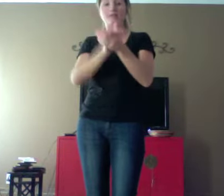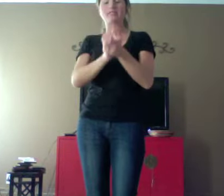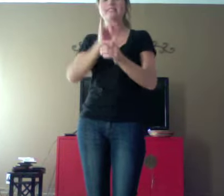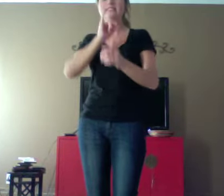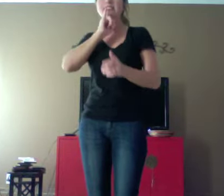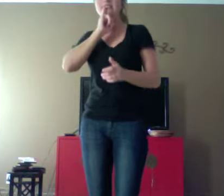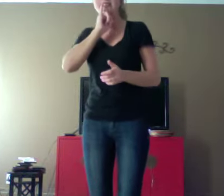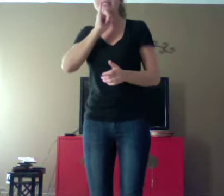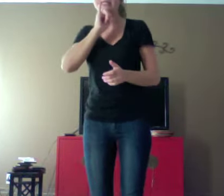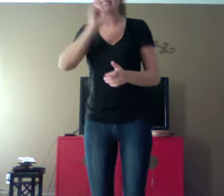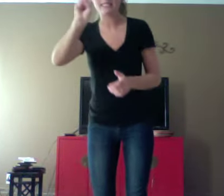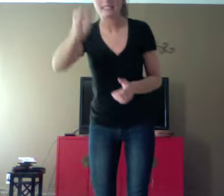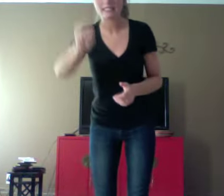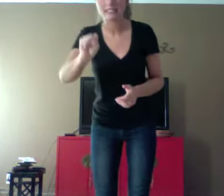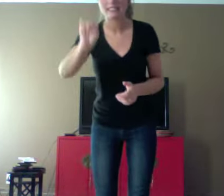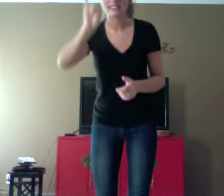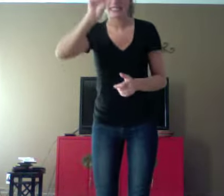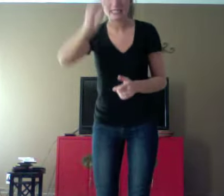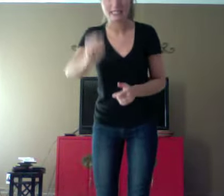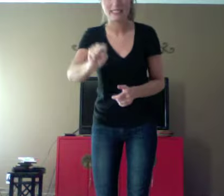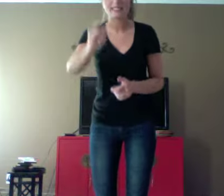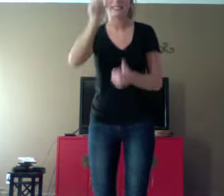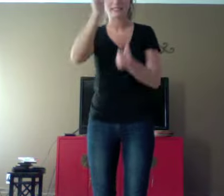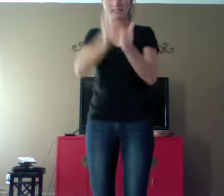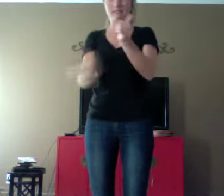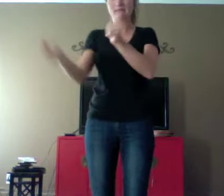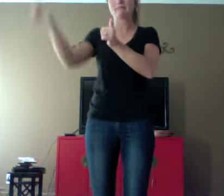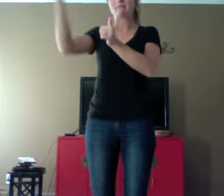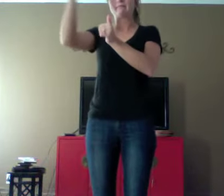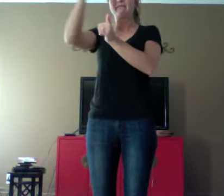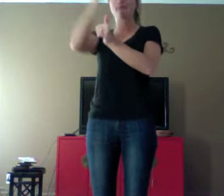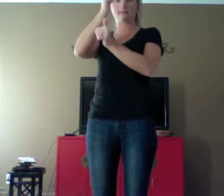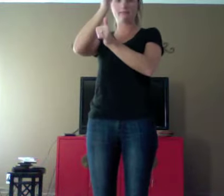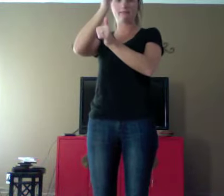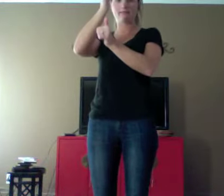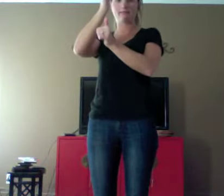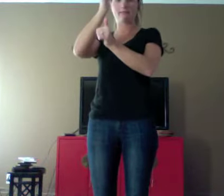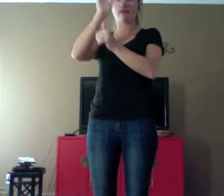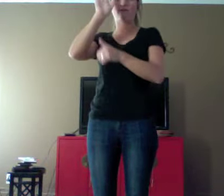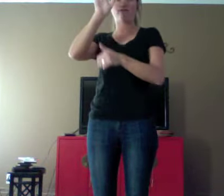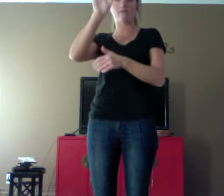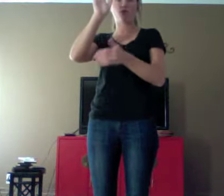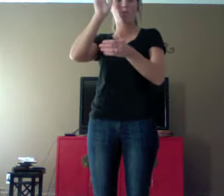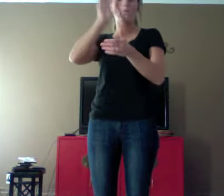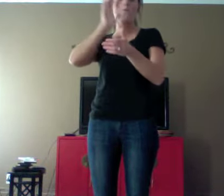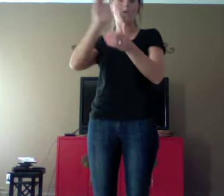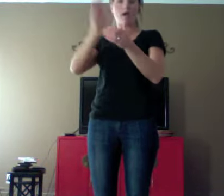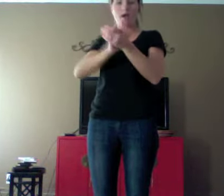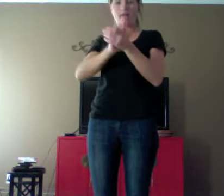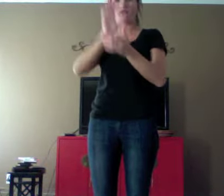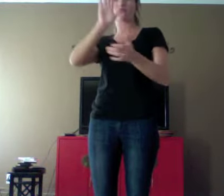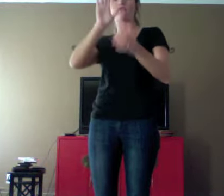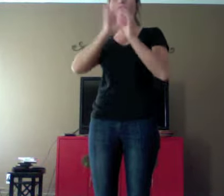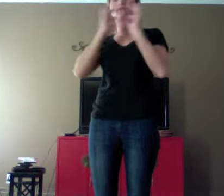Men, that is a statement of fact. You are the head of your wife. You are the head of your family. Whether you accept it or not.